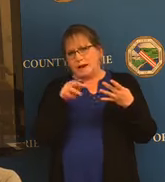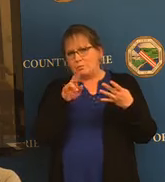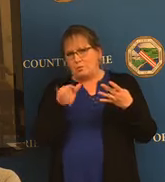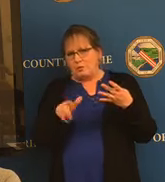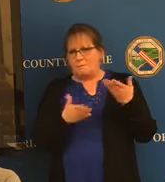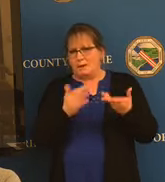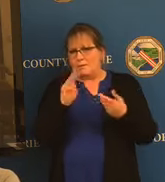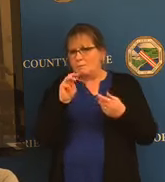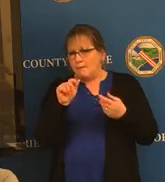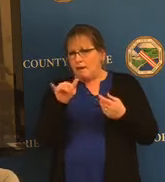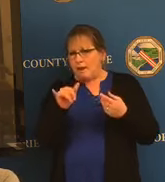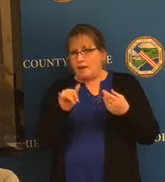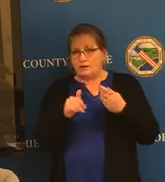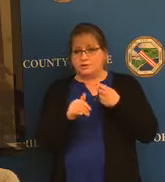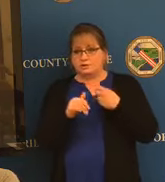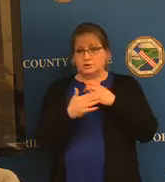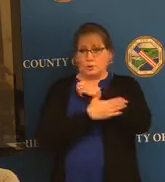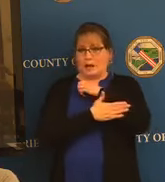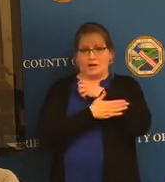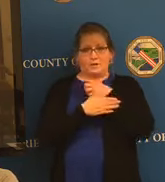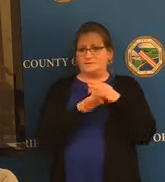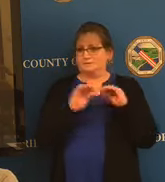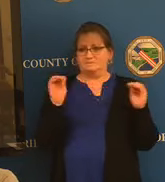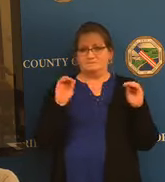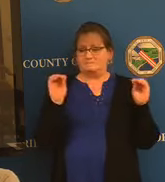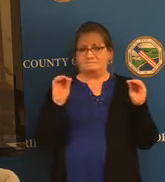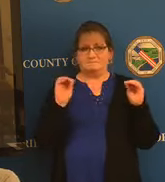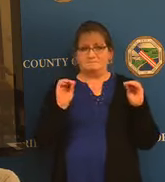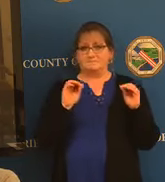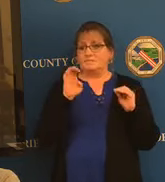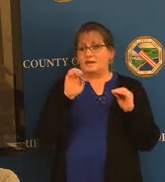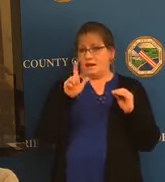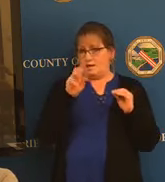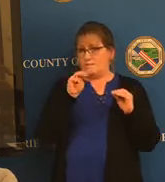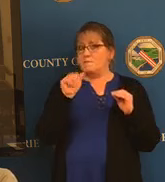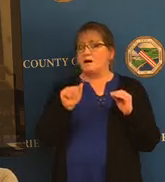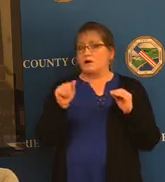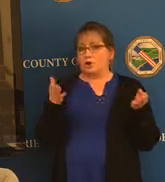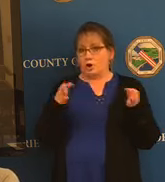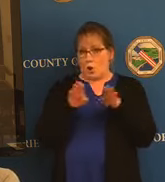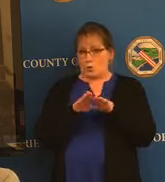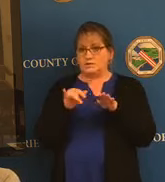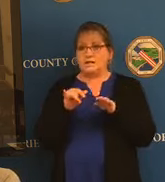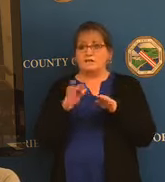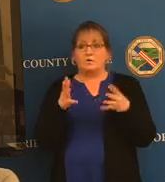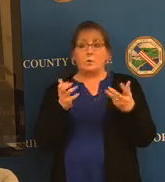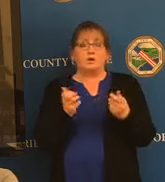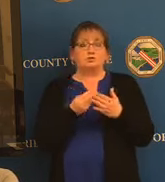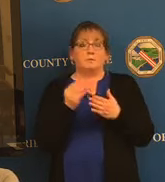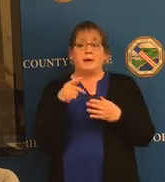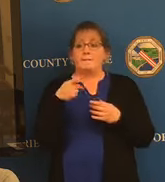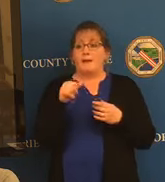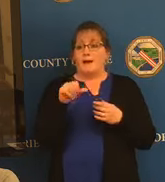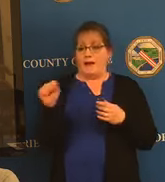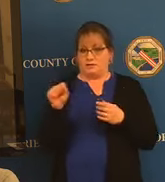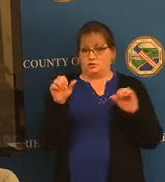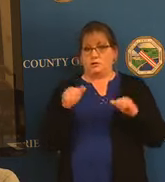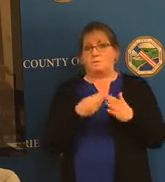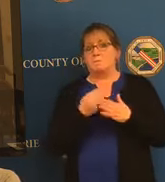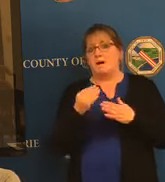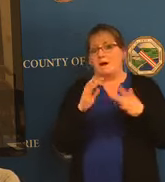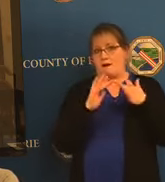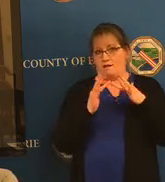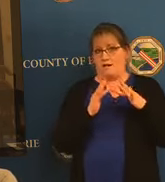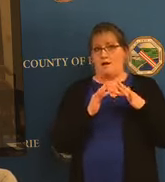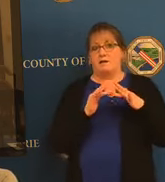So the county golf courses are not open. Grover and Elma are closed. If you wanted to buy a pass, you can buy a pass online. You can send